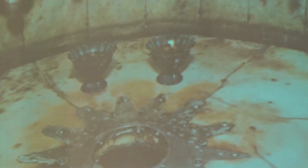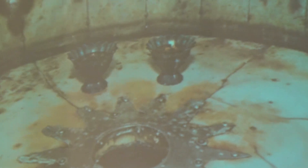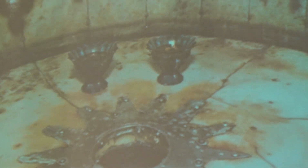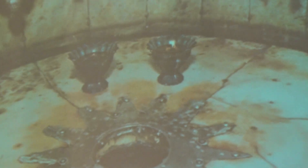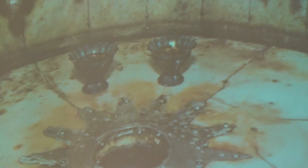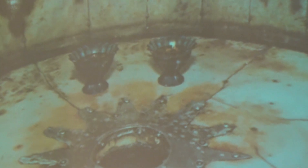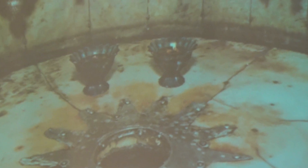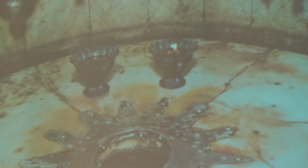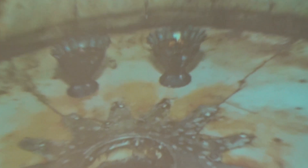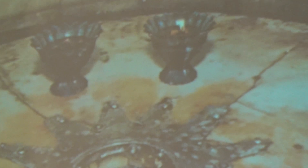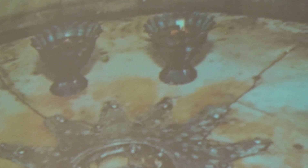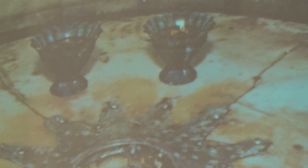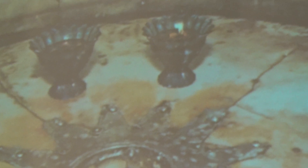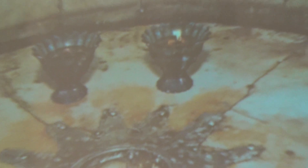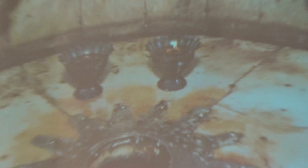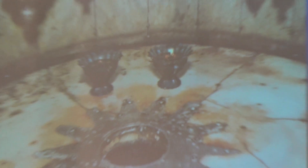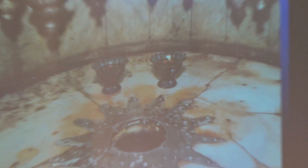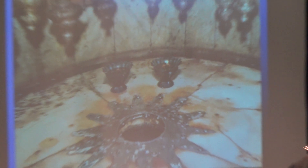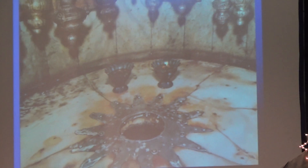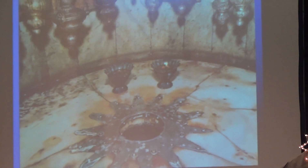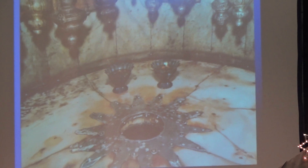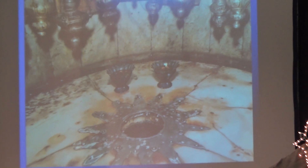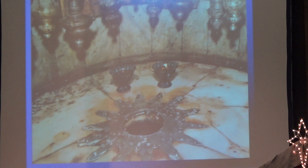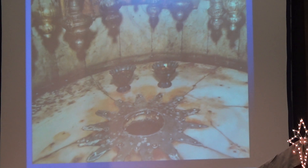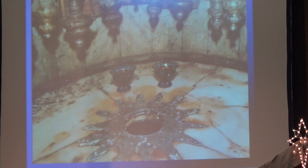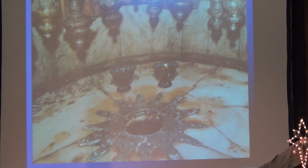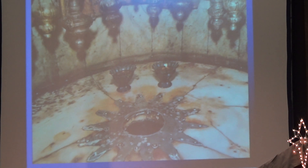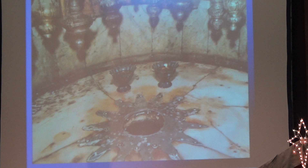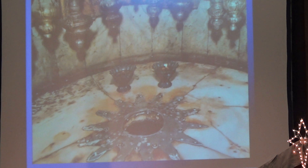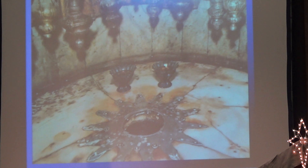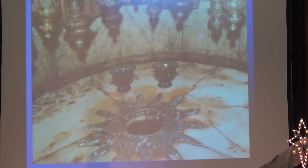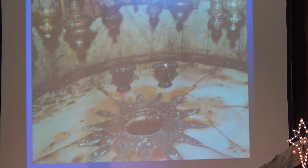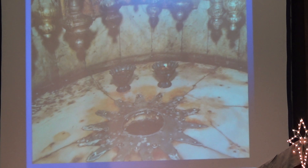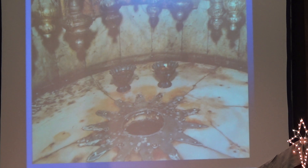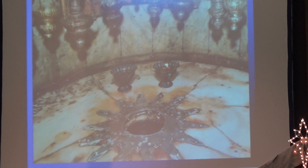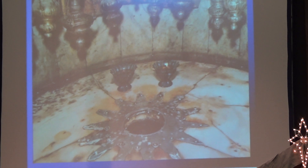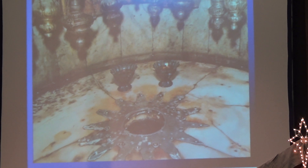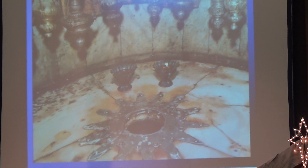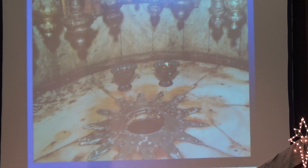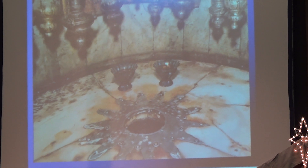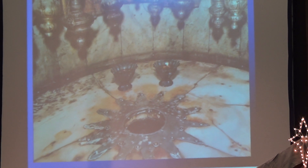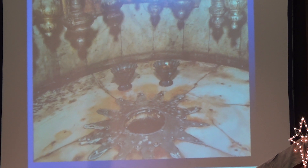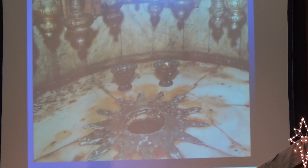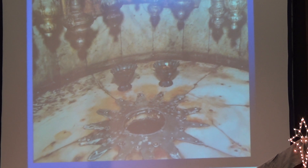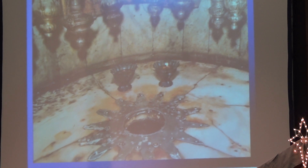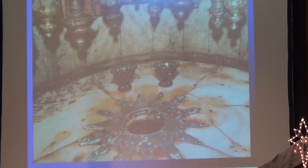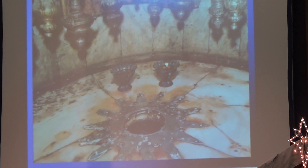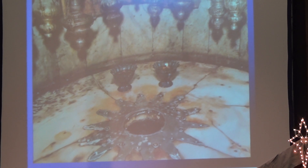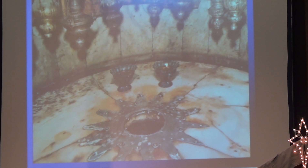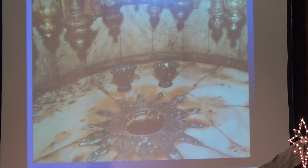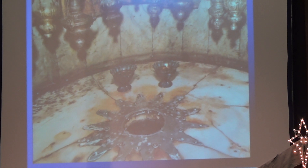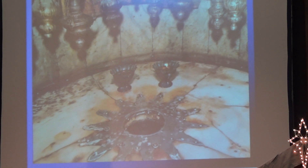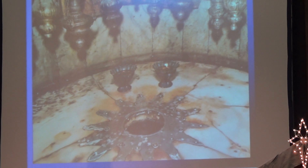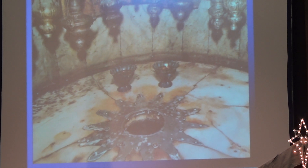They suspect that this is the exact place where Jesus was born in Bethlehem, Israel.